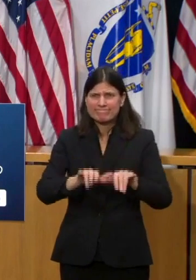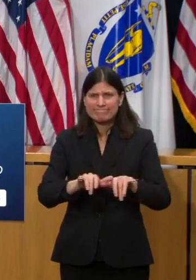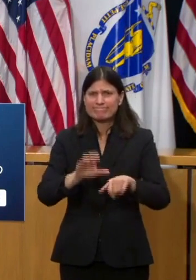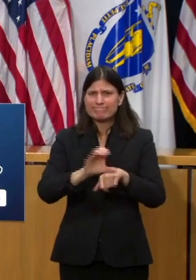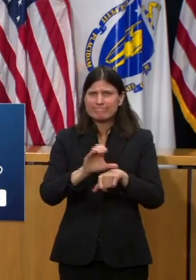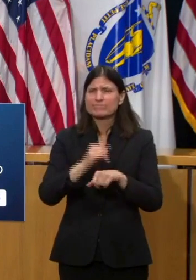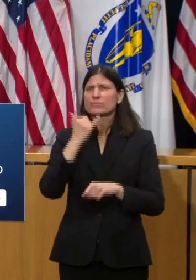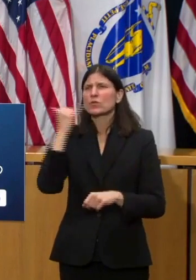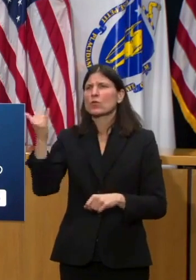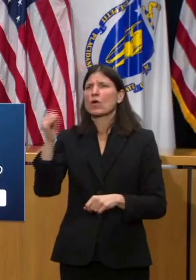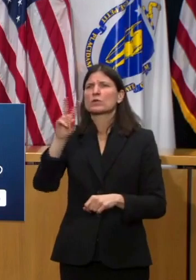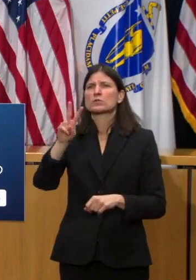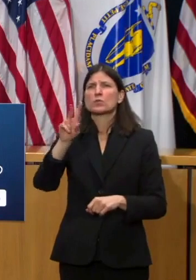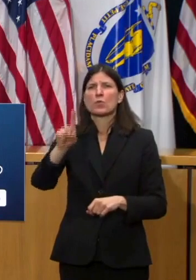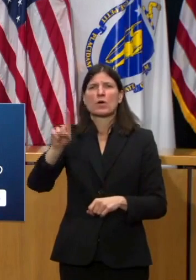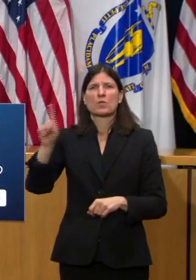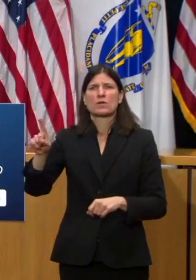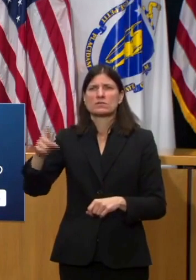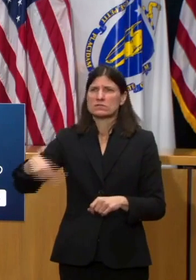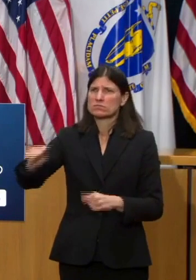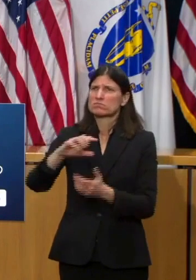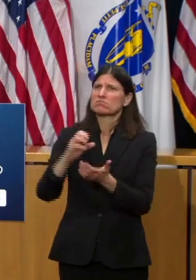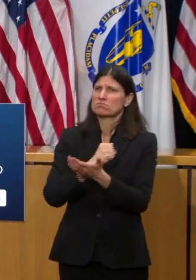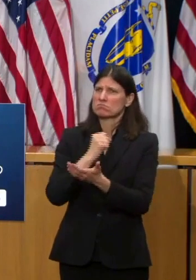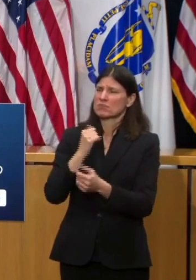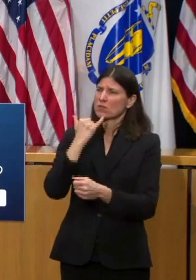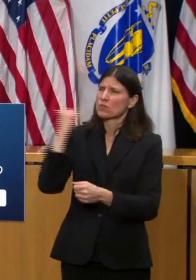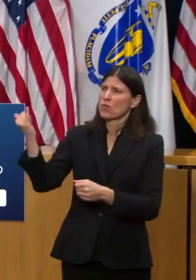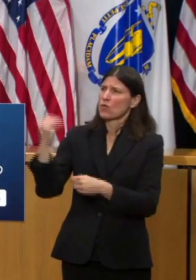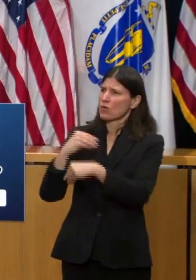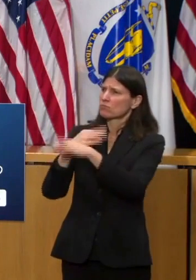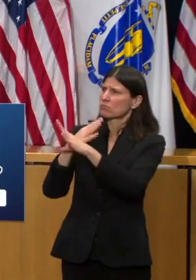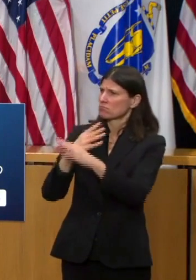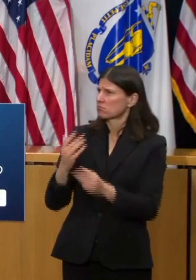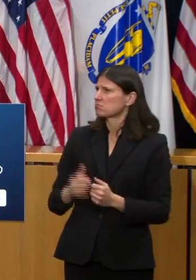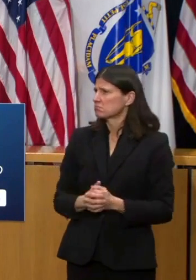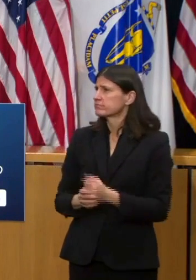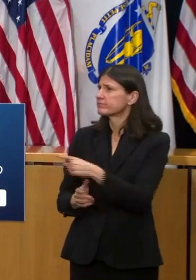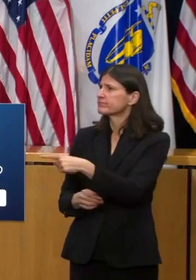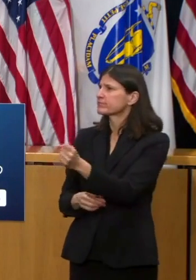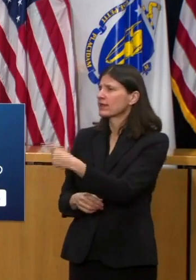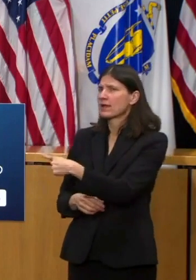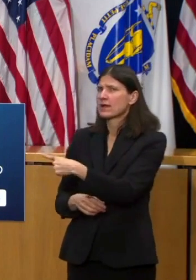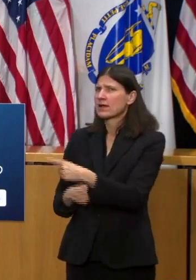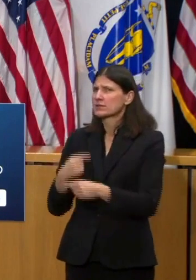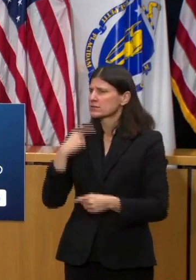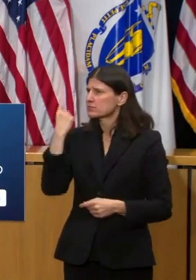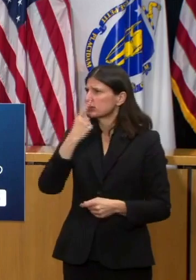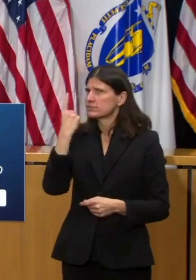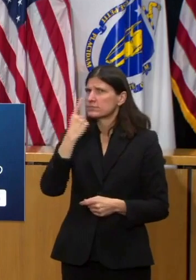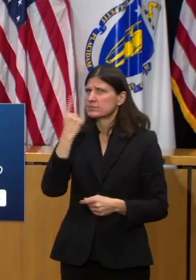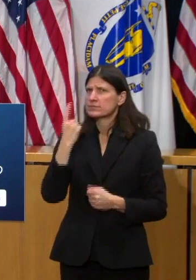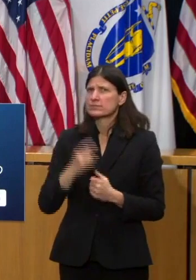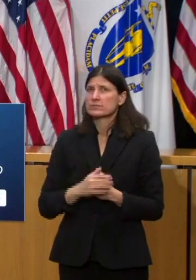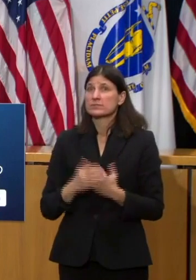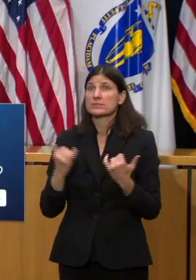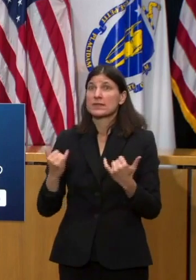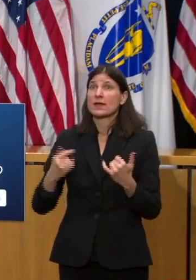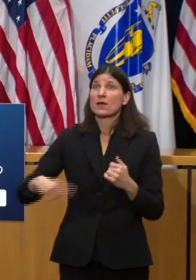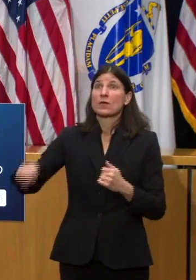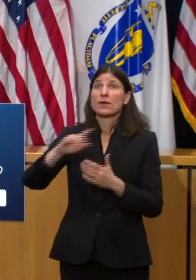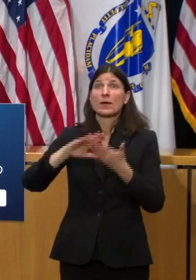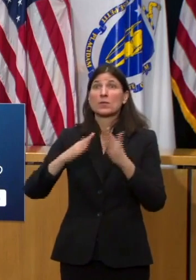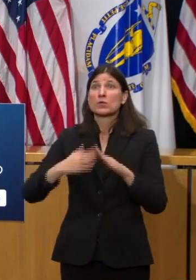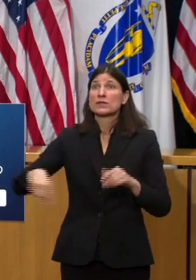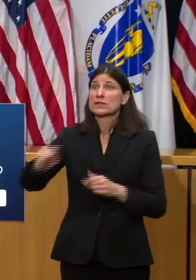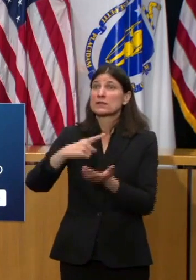people who can't access an appointment through the website. And what would you say to those people who are 75 and over? 50% of them